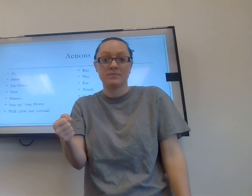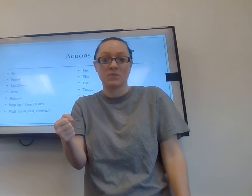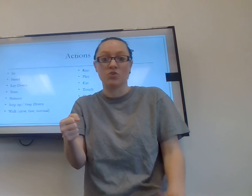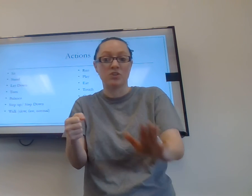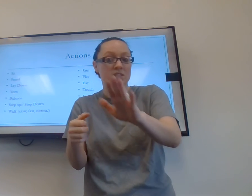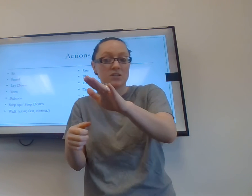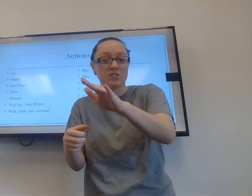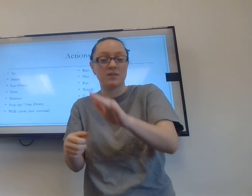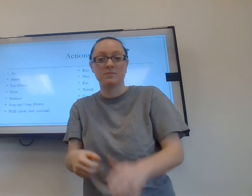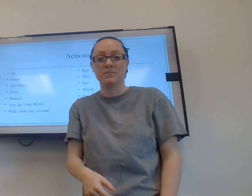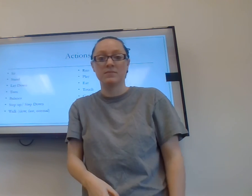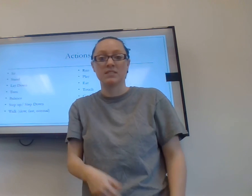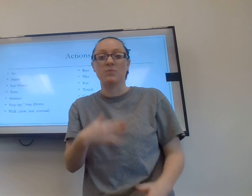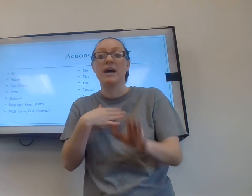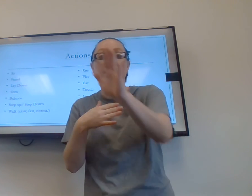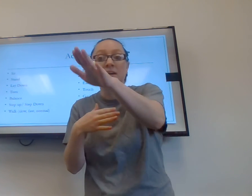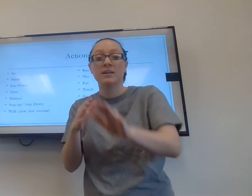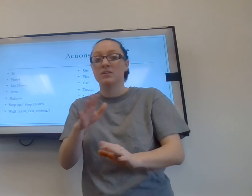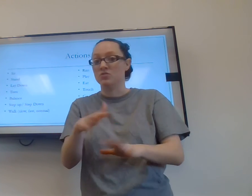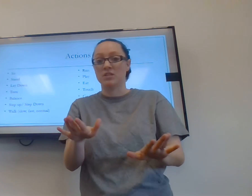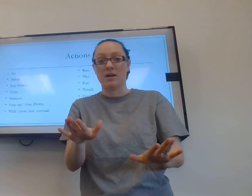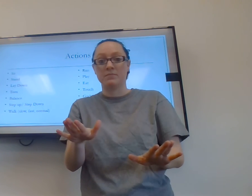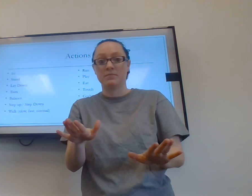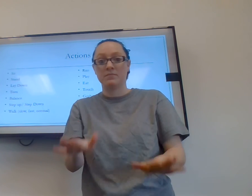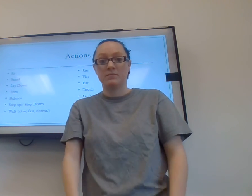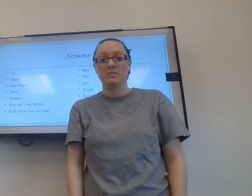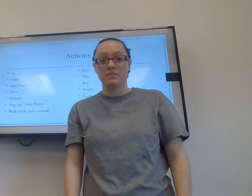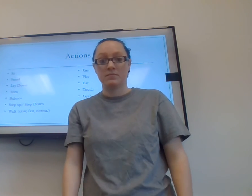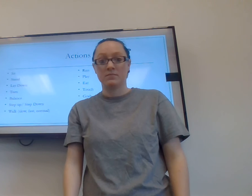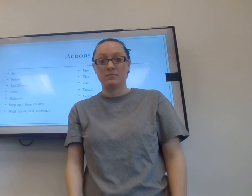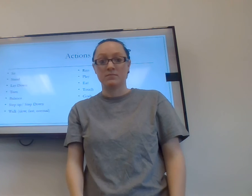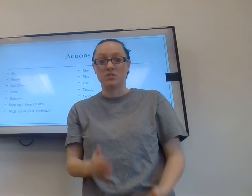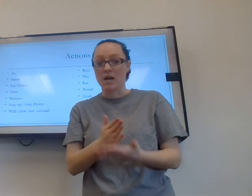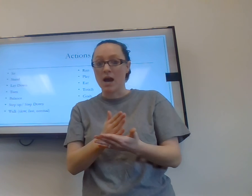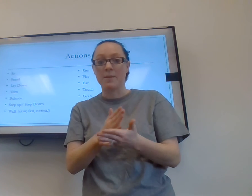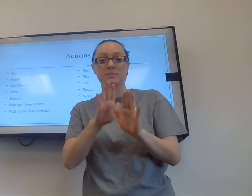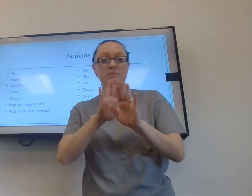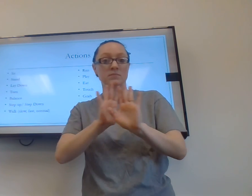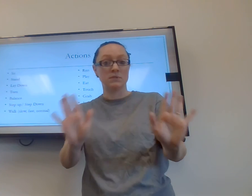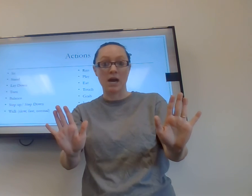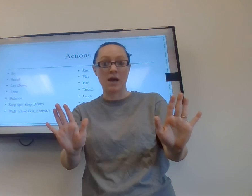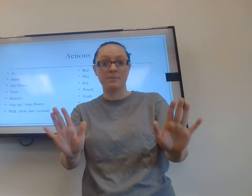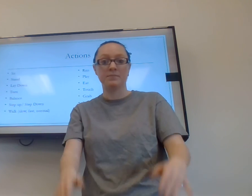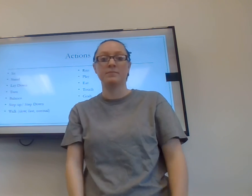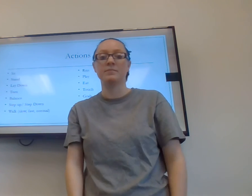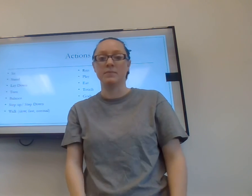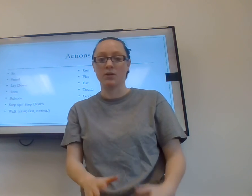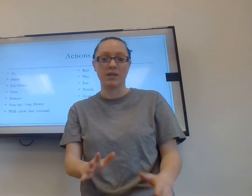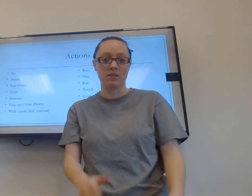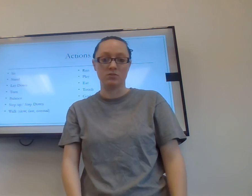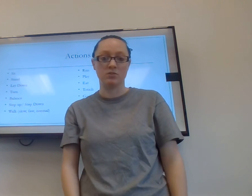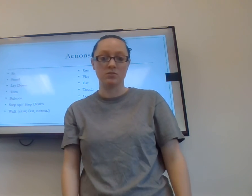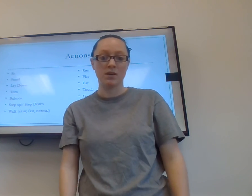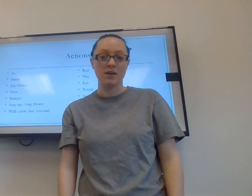Or you can touch them. Say, when I stop. Stop. Stop. They'll get those